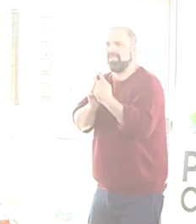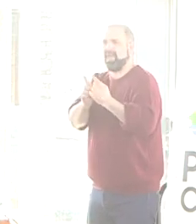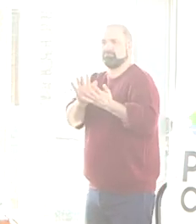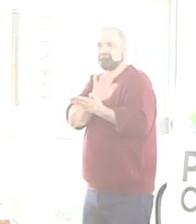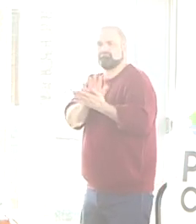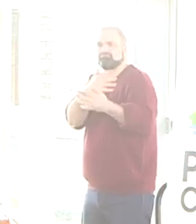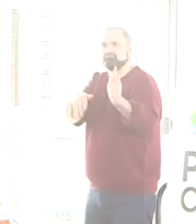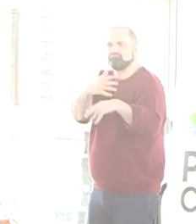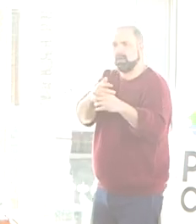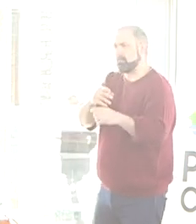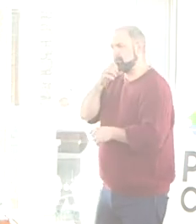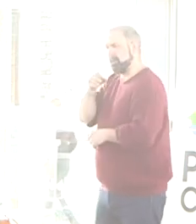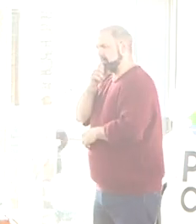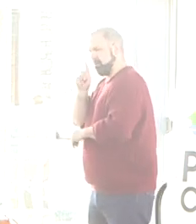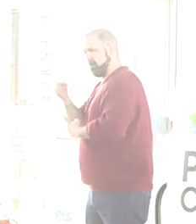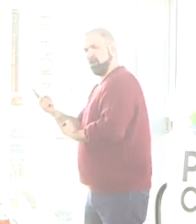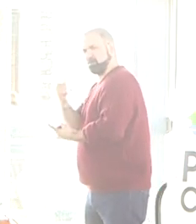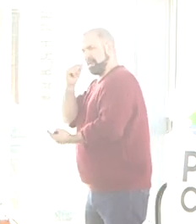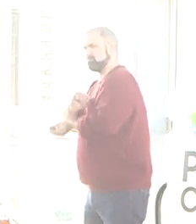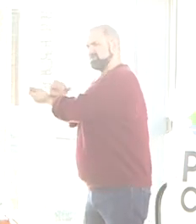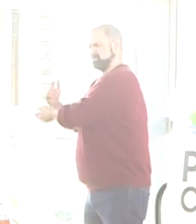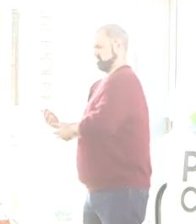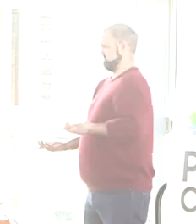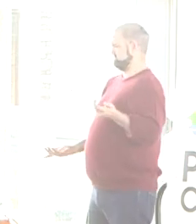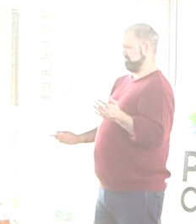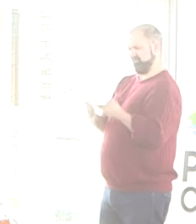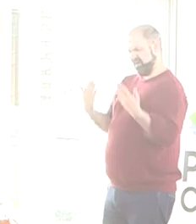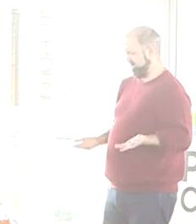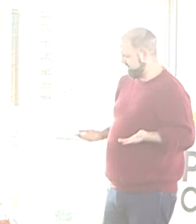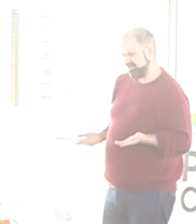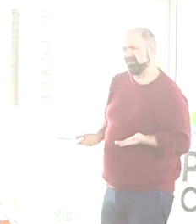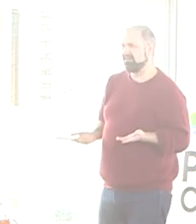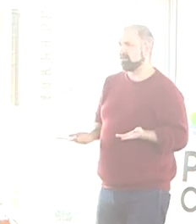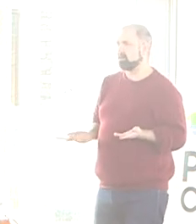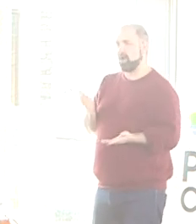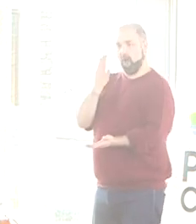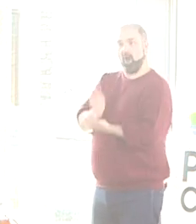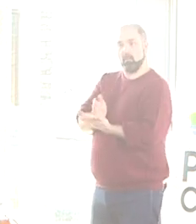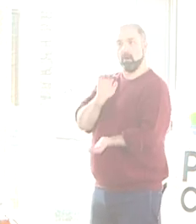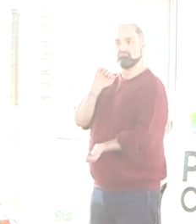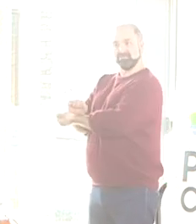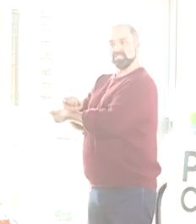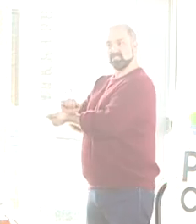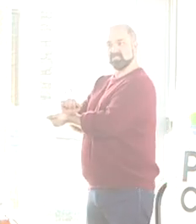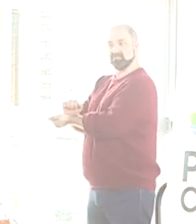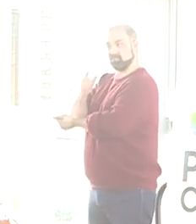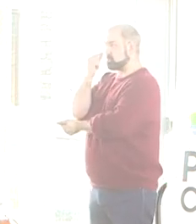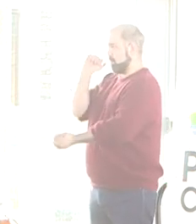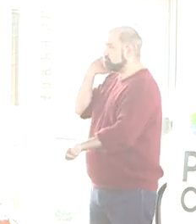the relationships I were having with men at the time could have put us both in prison. And it was prison. This wasn't